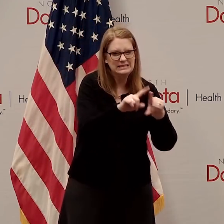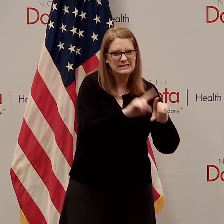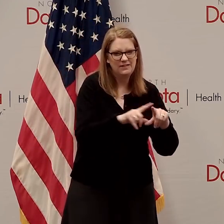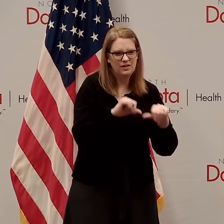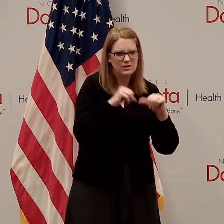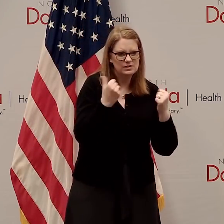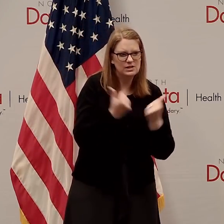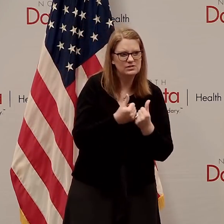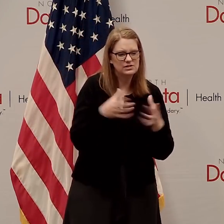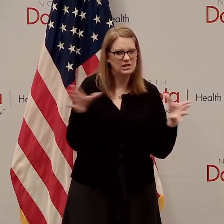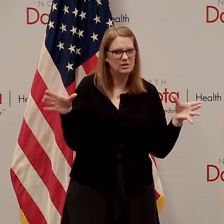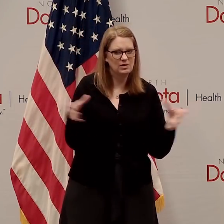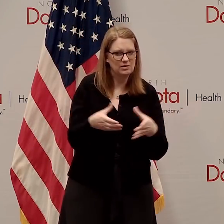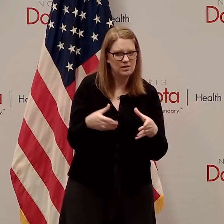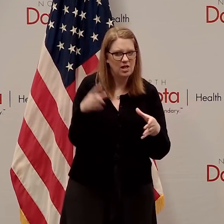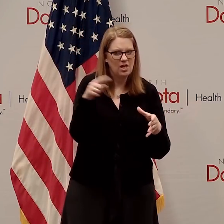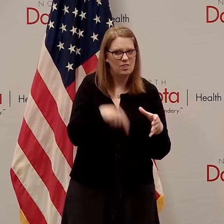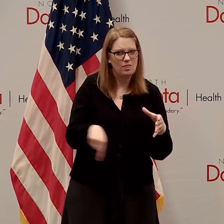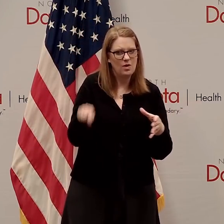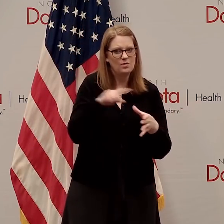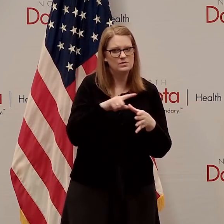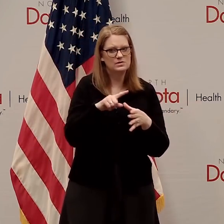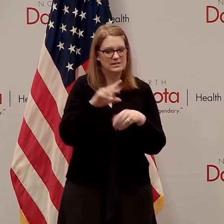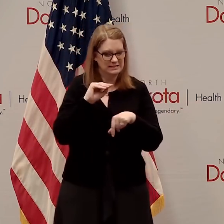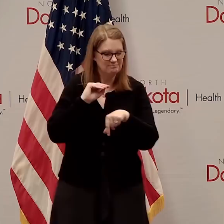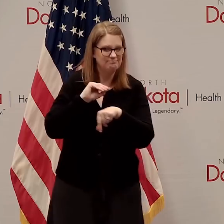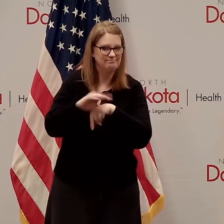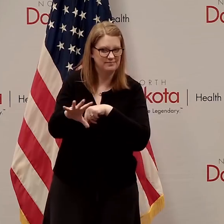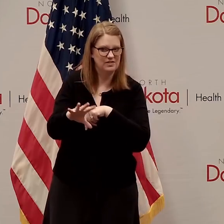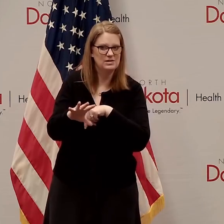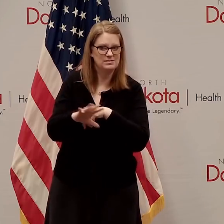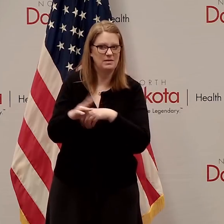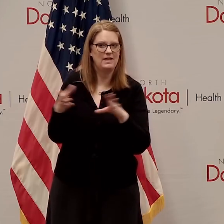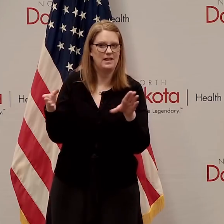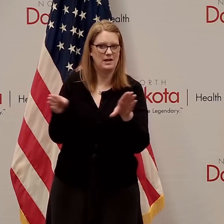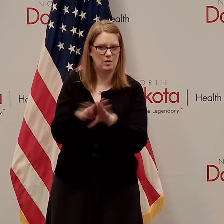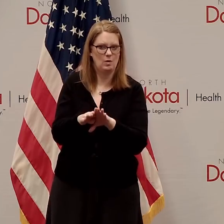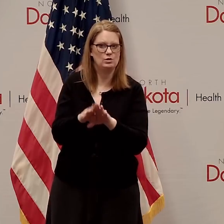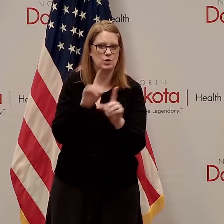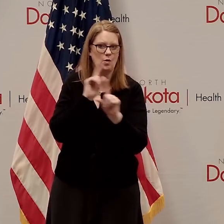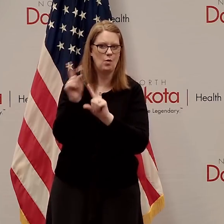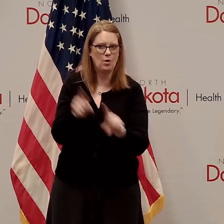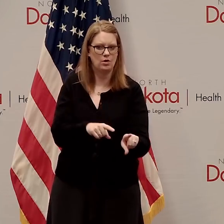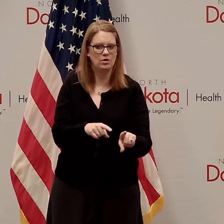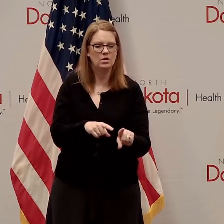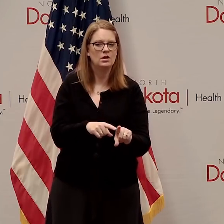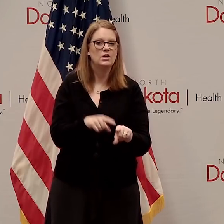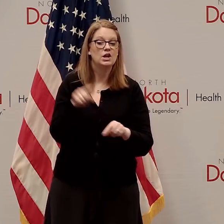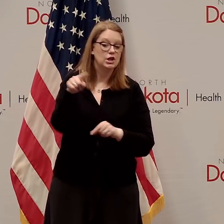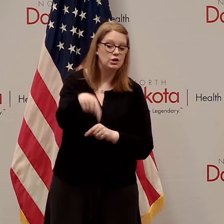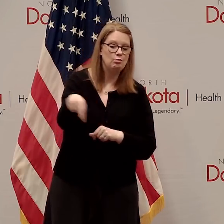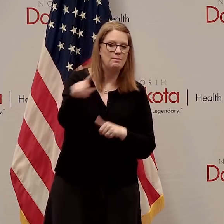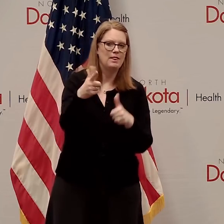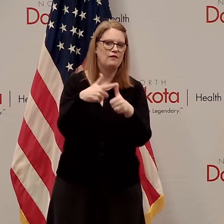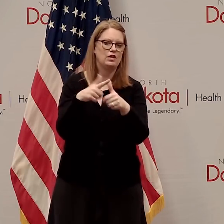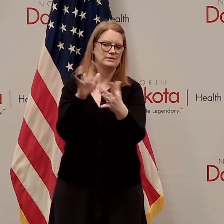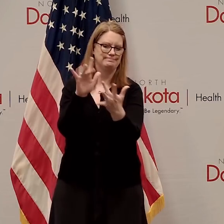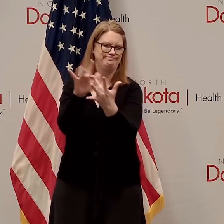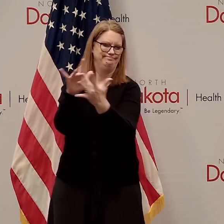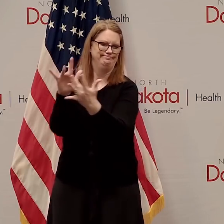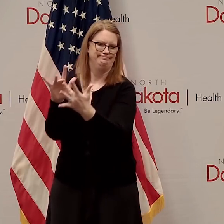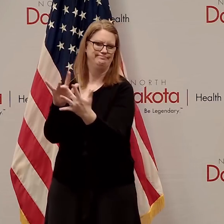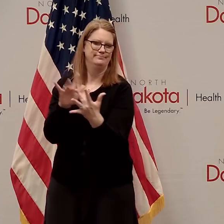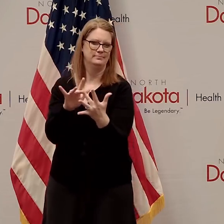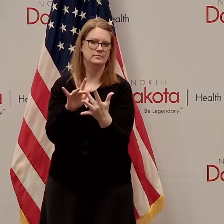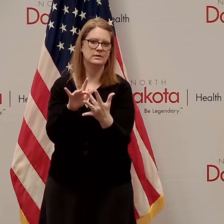those who've been affected by the closure orders from the state, those are the associations we'll be reaching out to first and immediately to work with